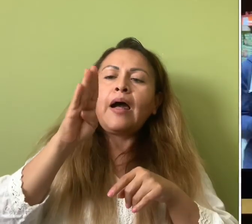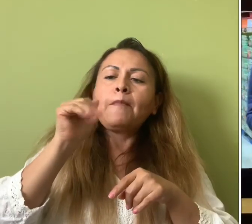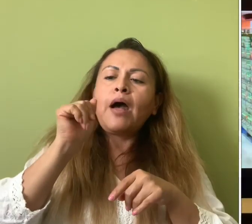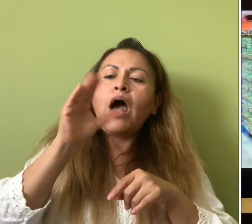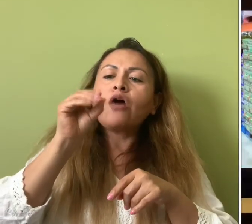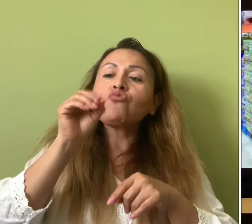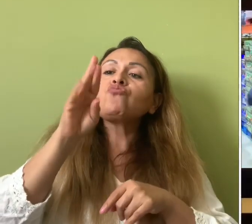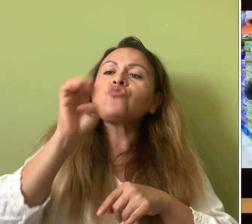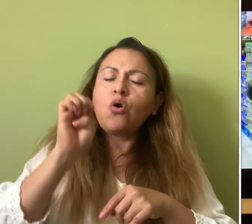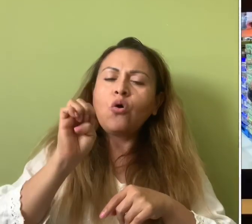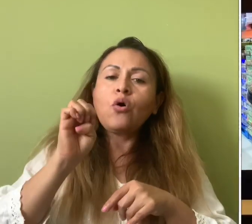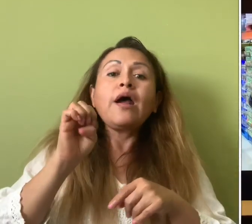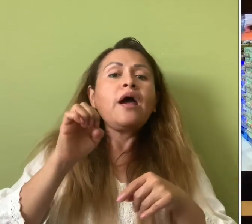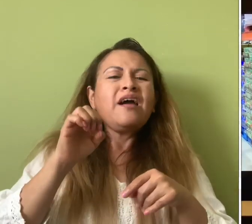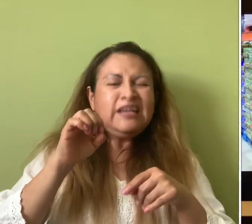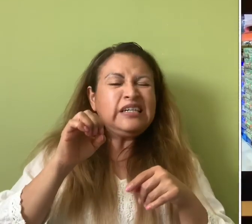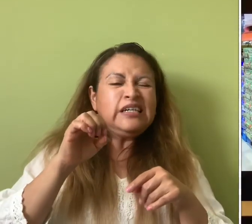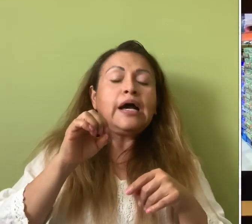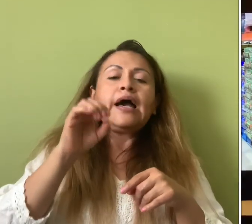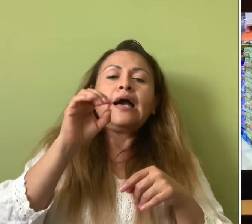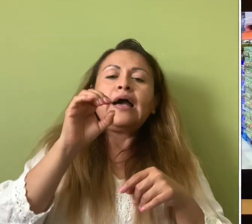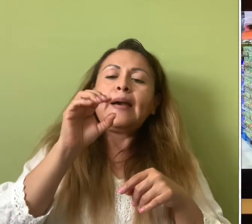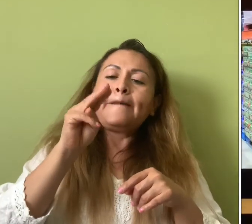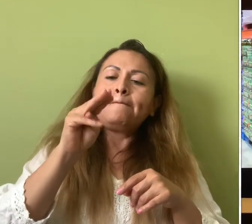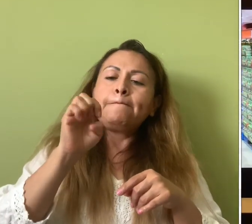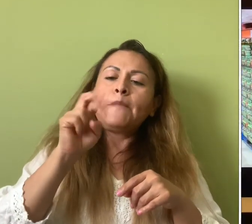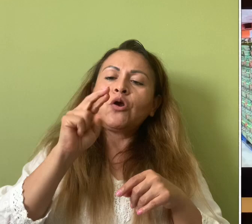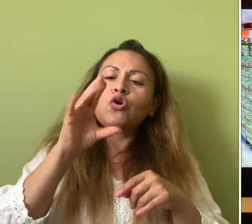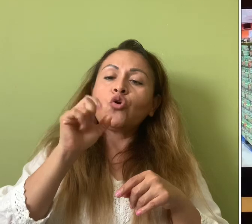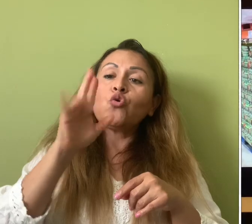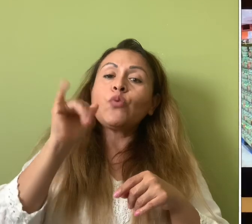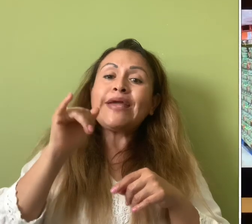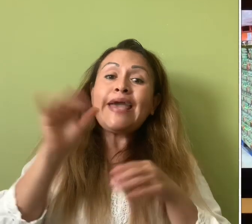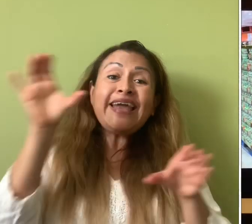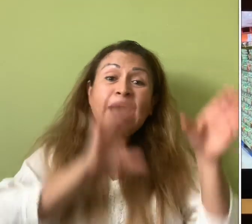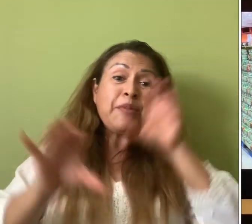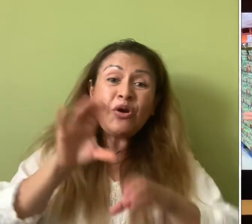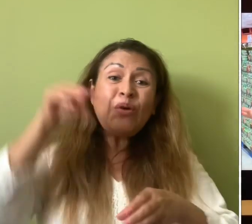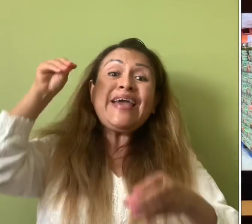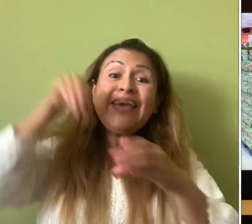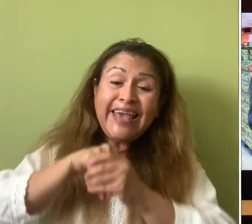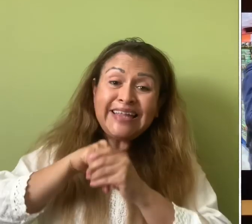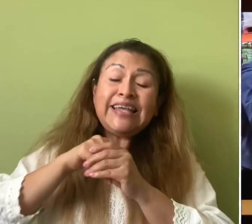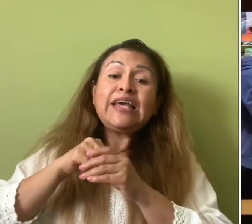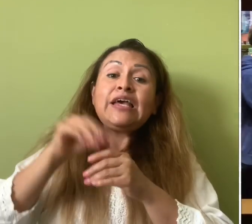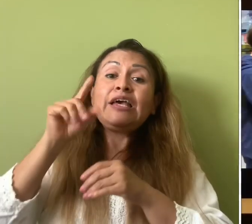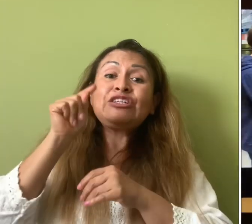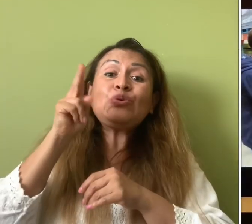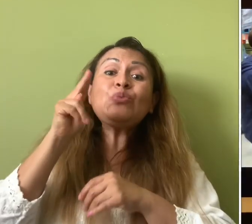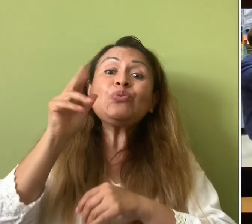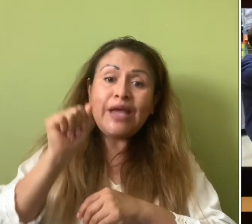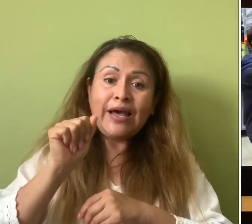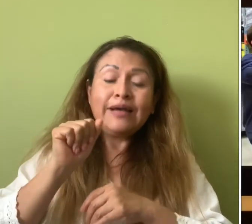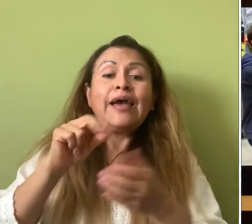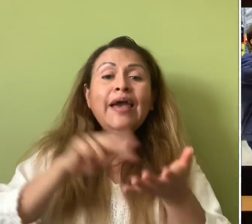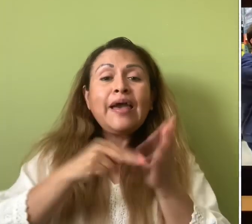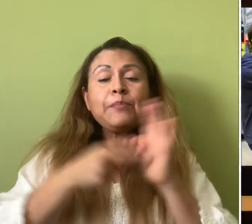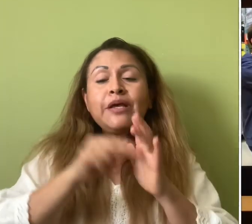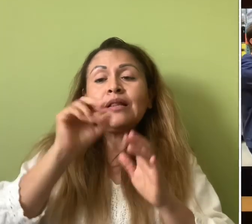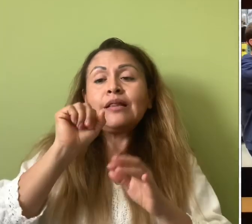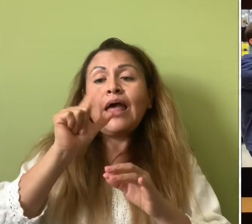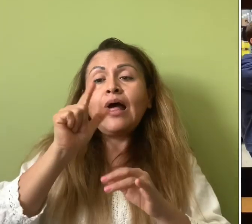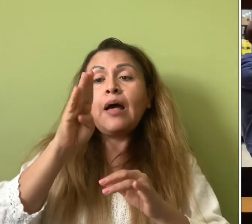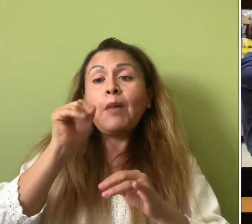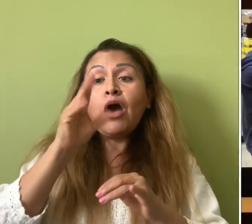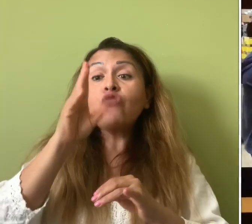about tuna, we think about mercury levels. The bigger the tuna, the higher the mercury. Albacore is a big tuna. So what does that mean? Well, it means I would